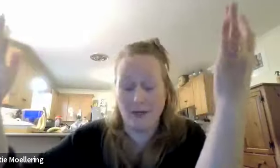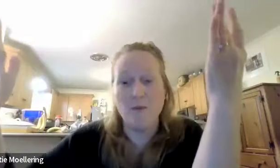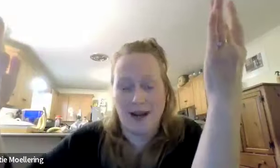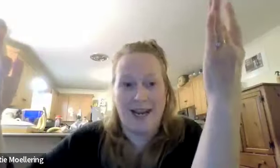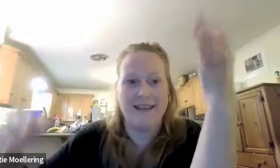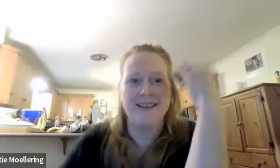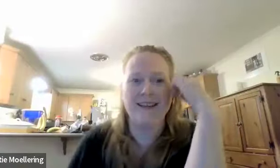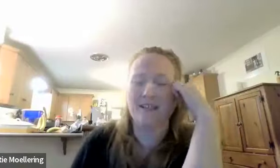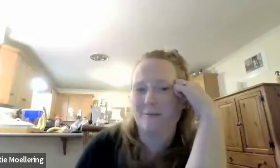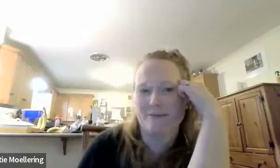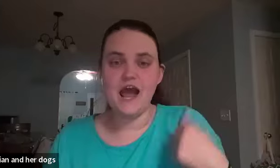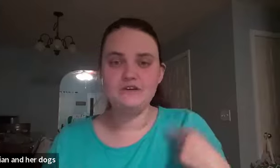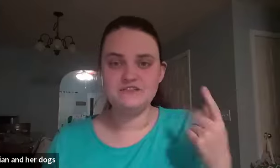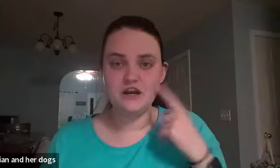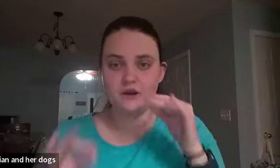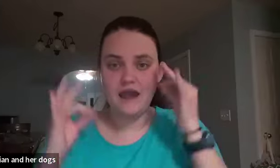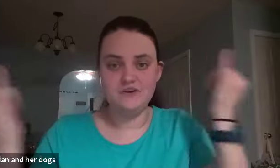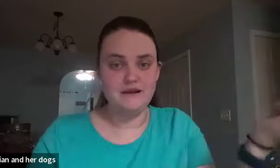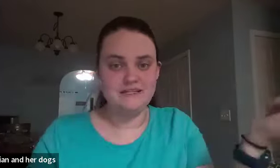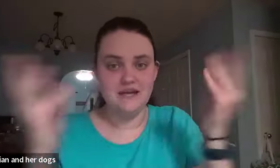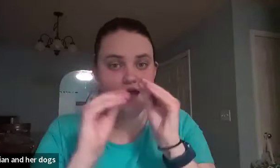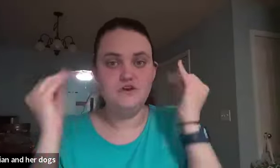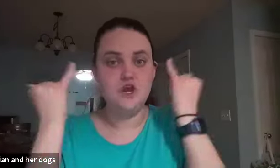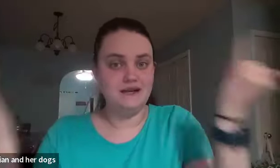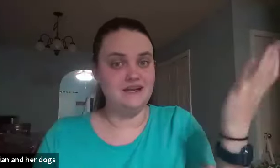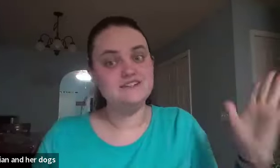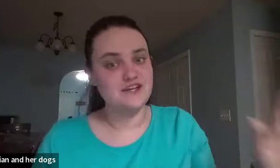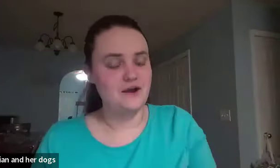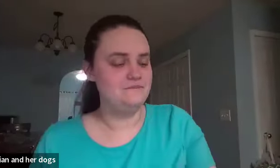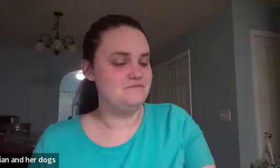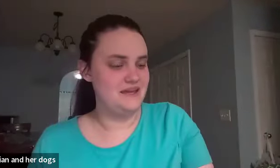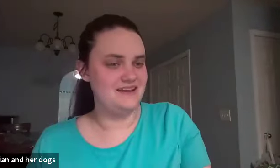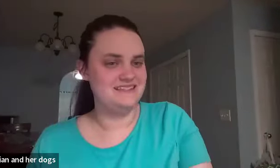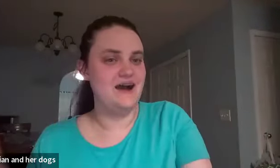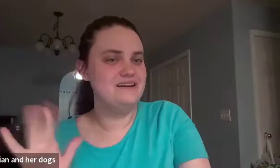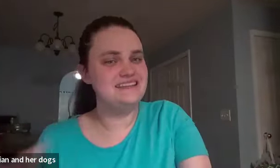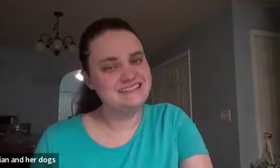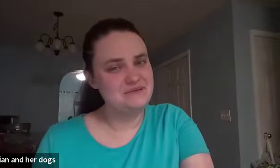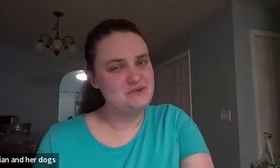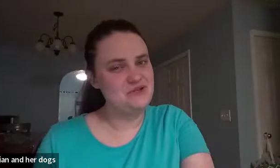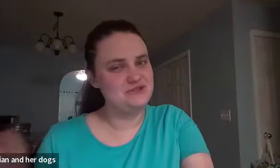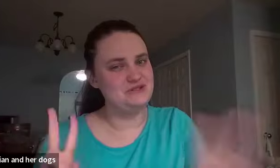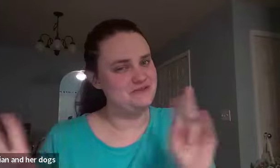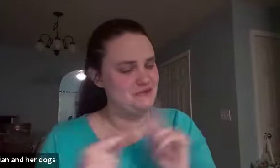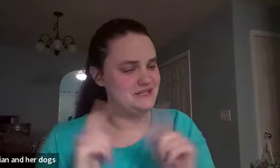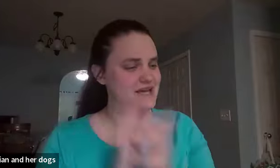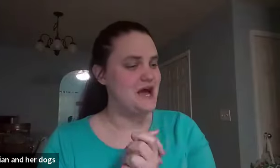I know why. see, and I'll sit there and I go, have no idea. Have no idea. So yes, I always like to tell people those 2 different ones.